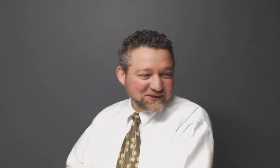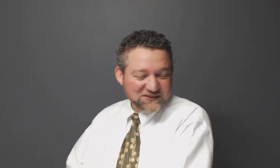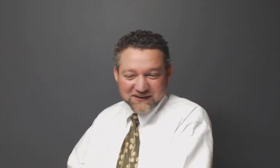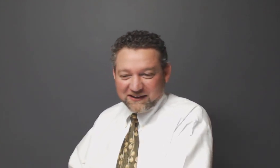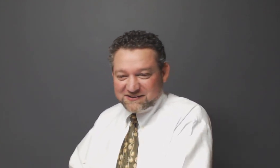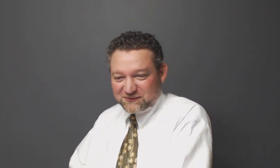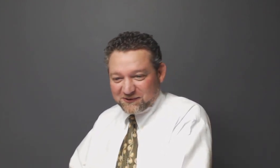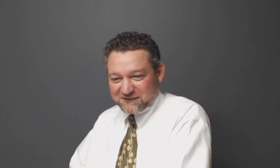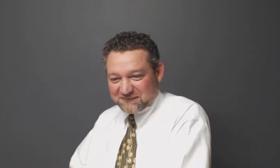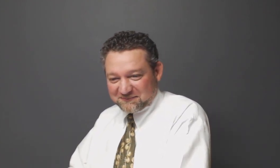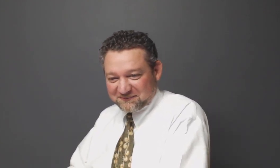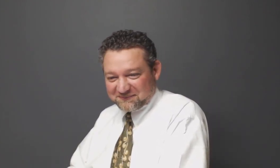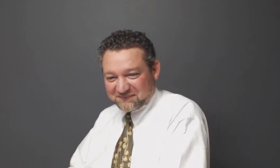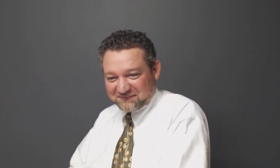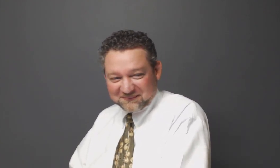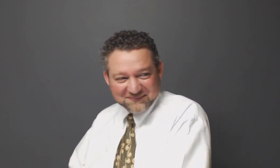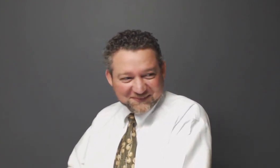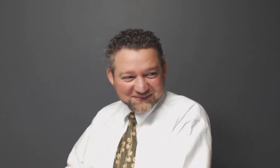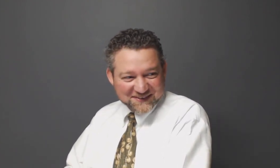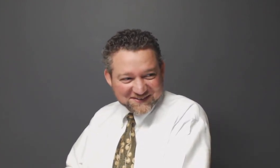Chris, you got a lesson for us? You can teach us